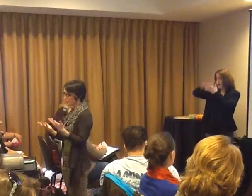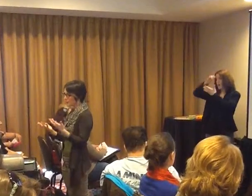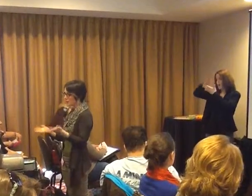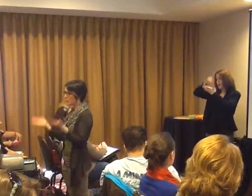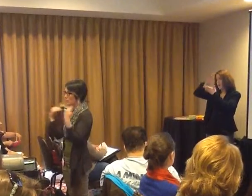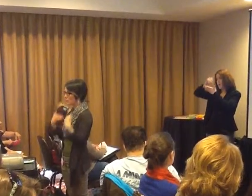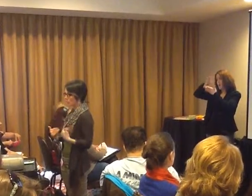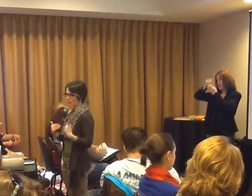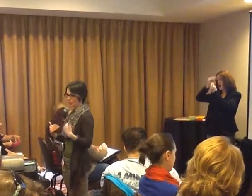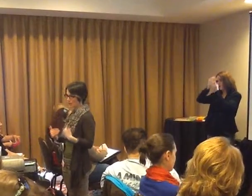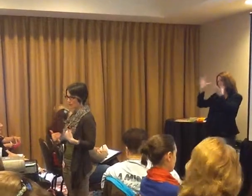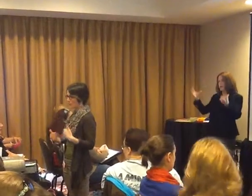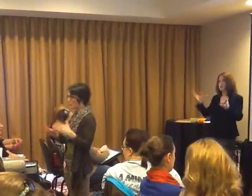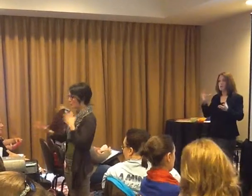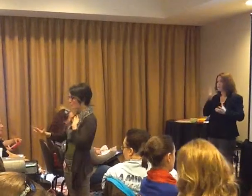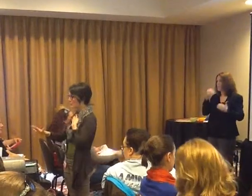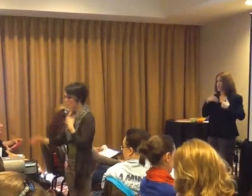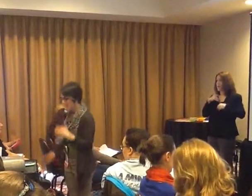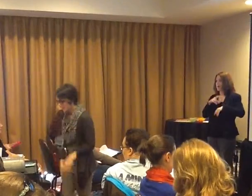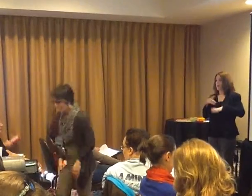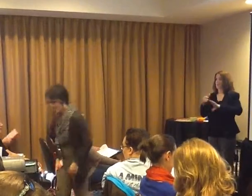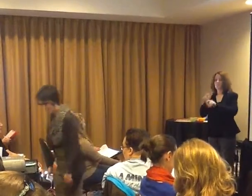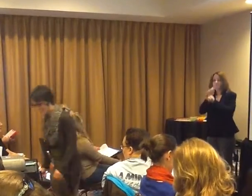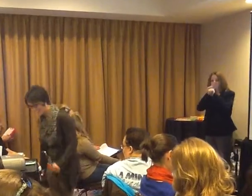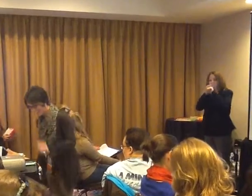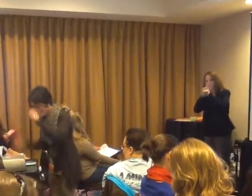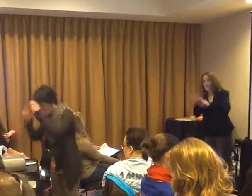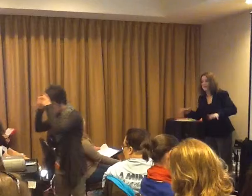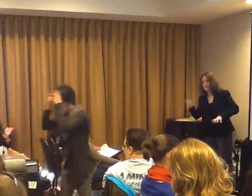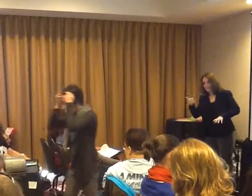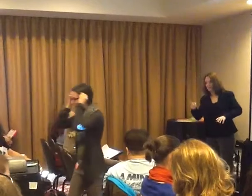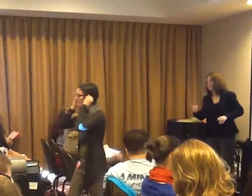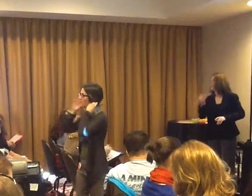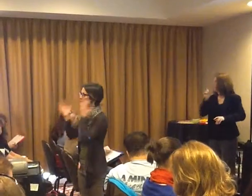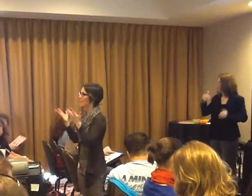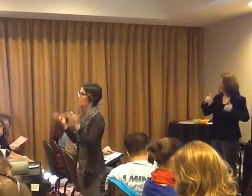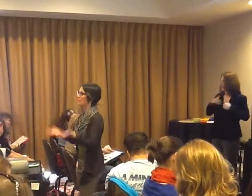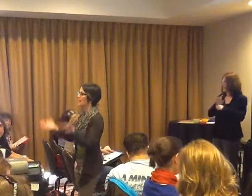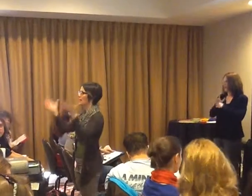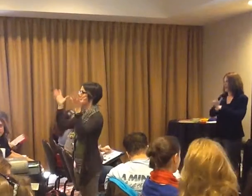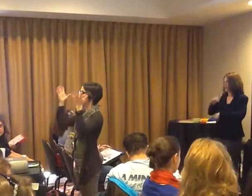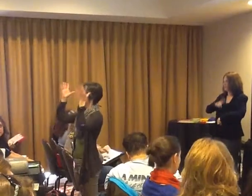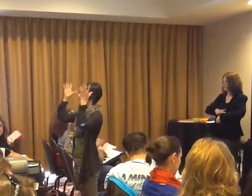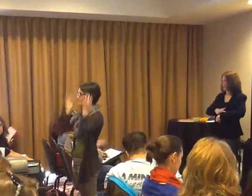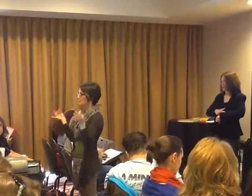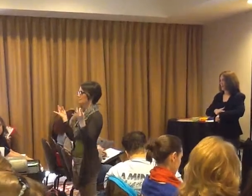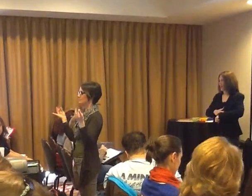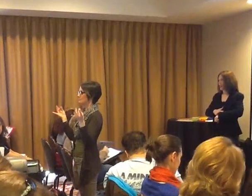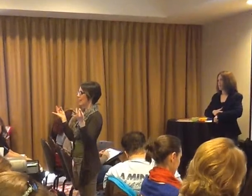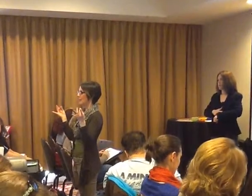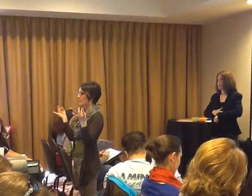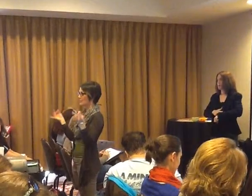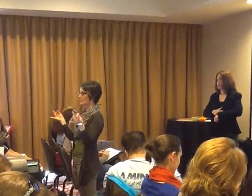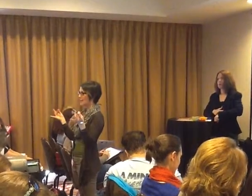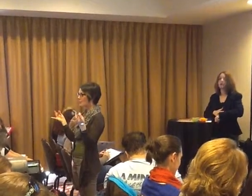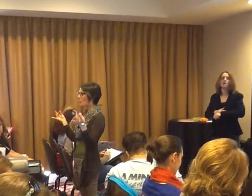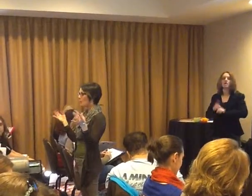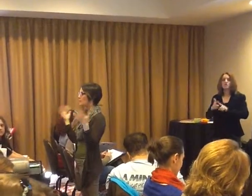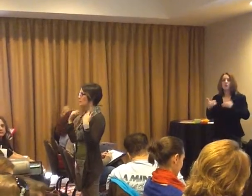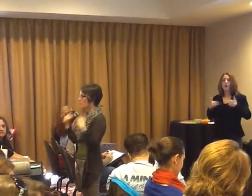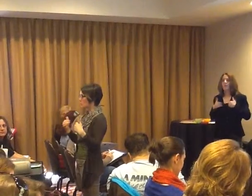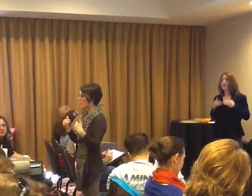of information and we don't give them time, oh, bless you. And we don't give them time to kind of have a little